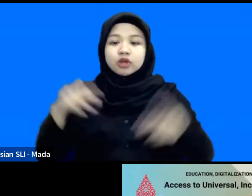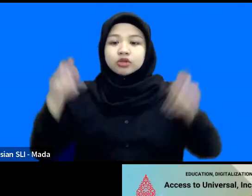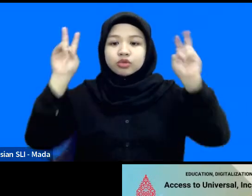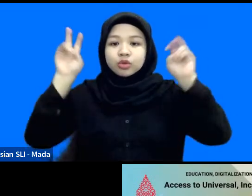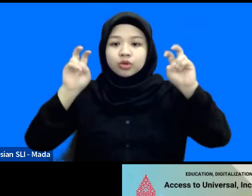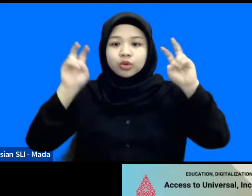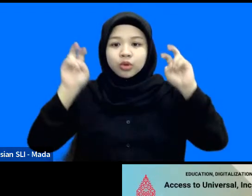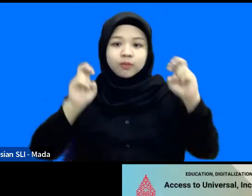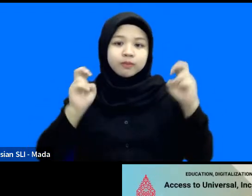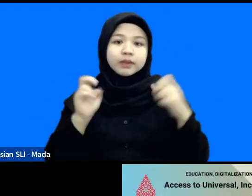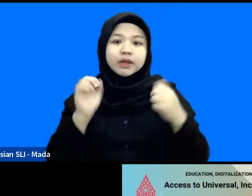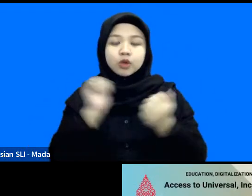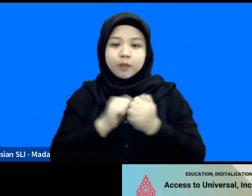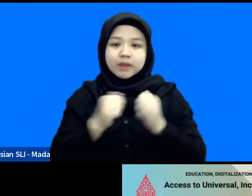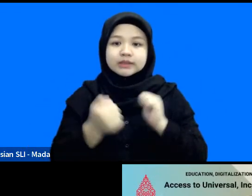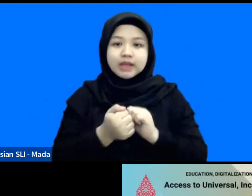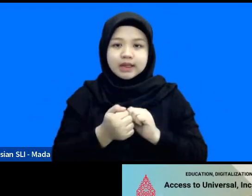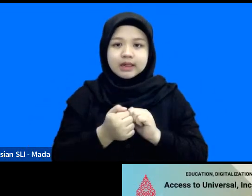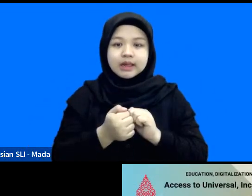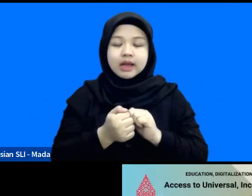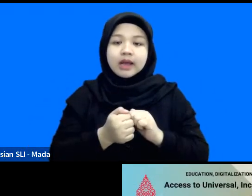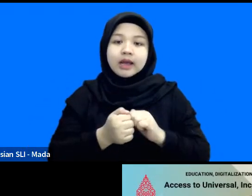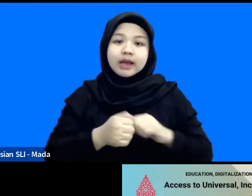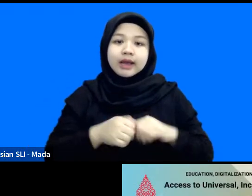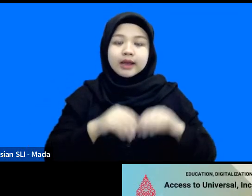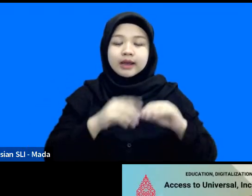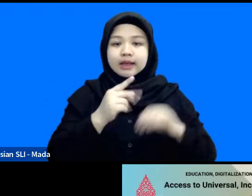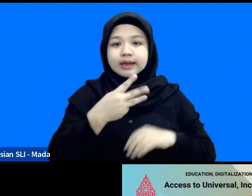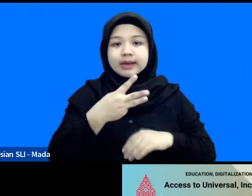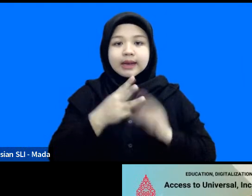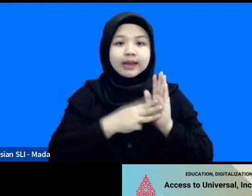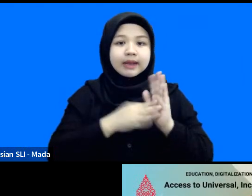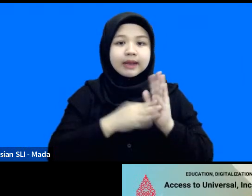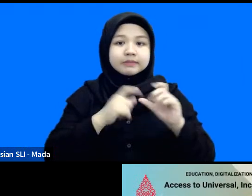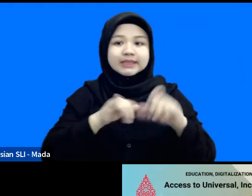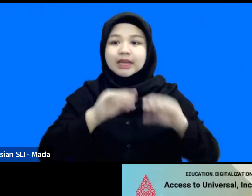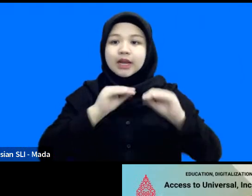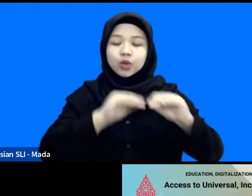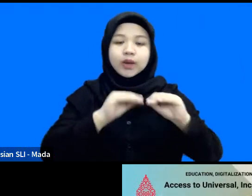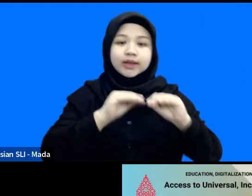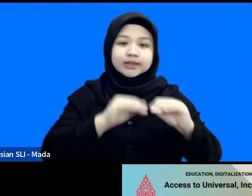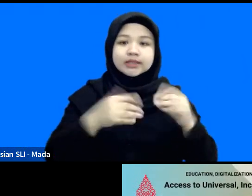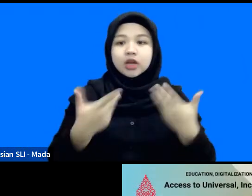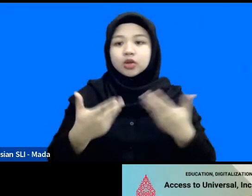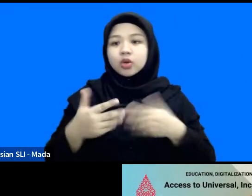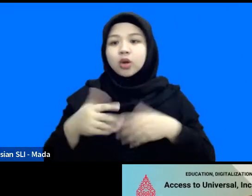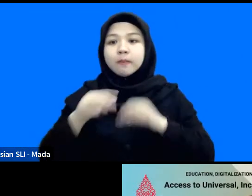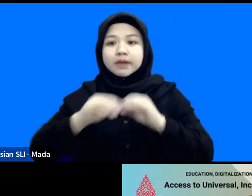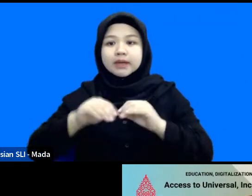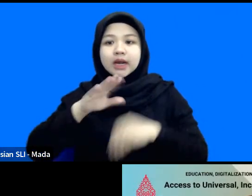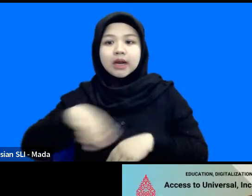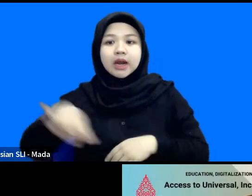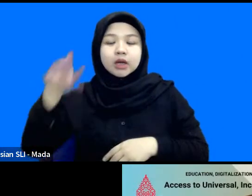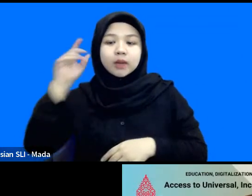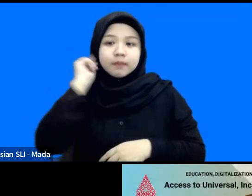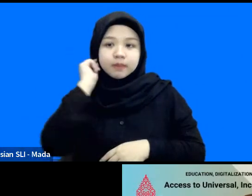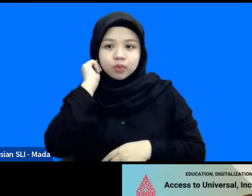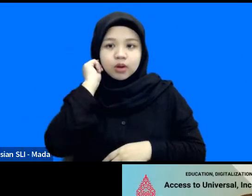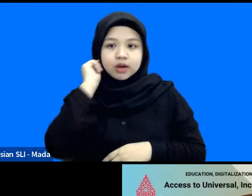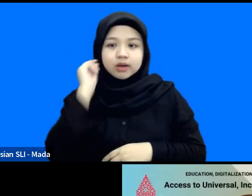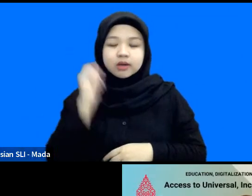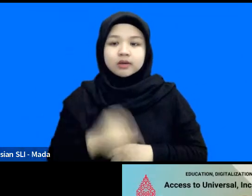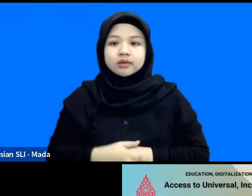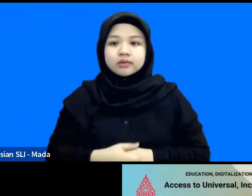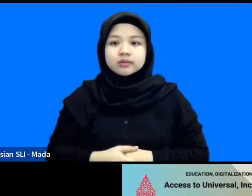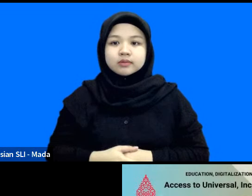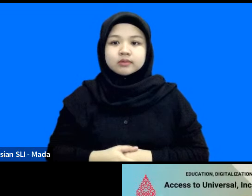girls' education, and education financing. She is a member of the Interagency Network for Education in Emergencies,